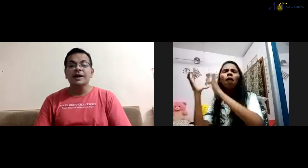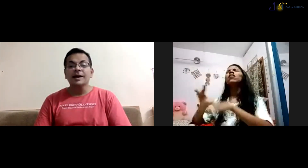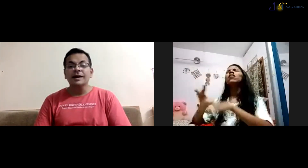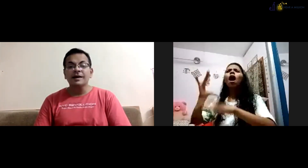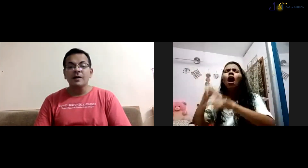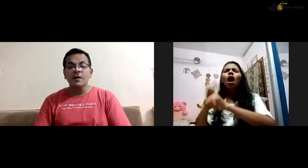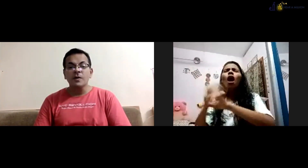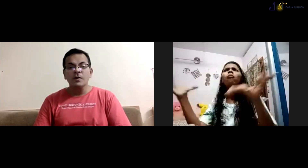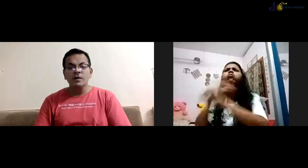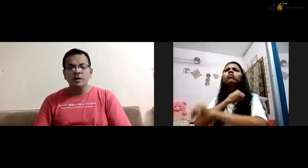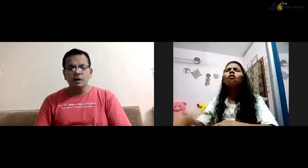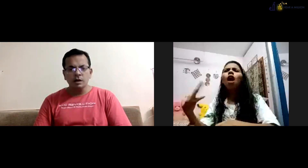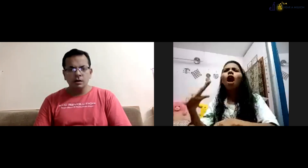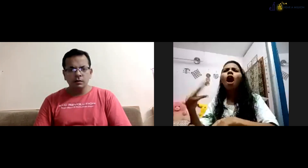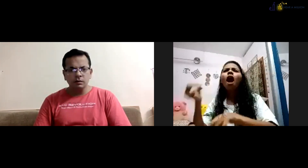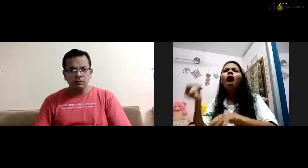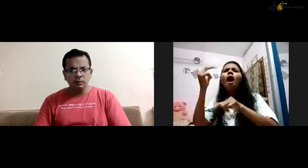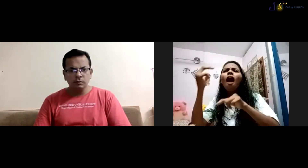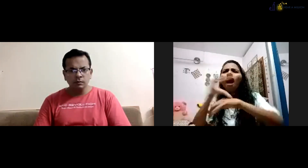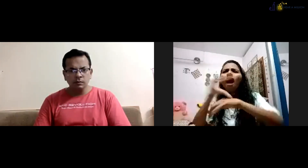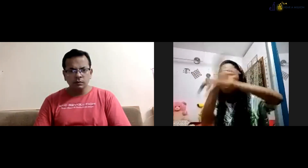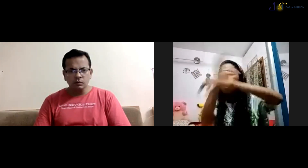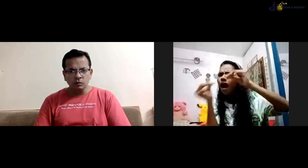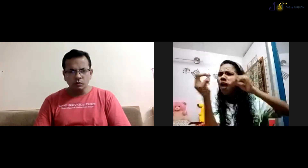thought, okay, whenever I was sleeping,